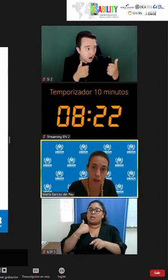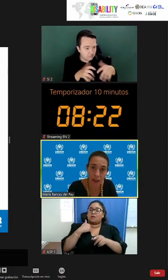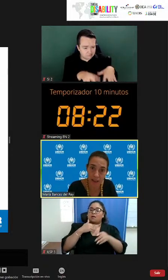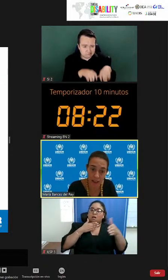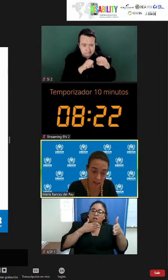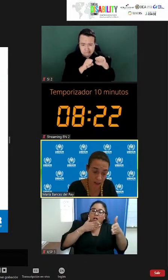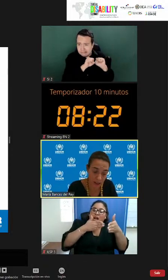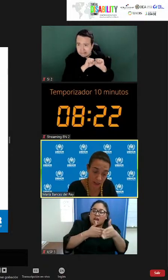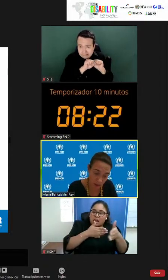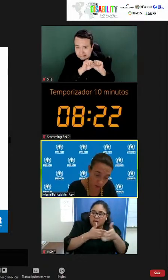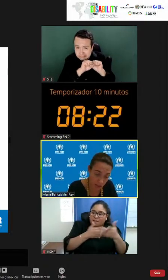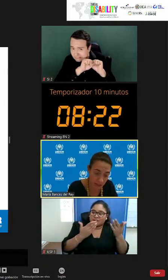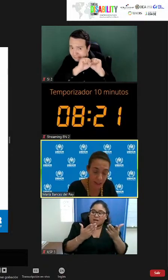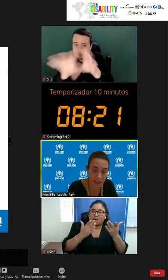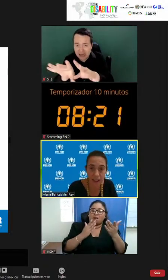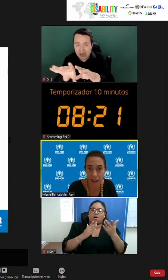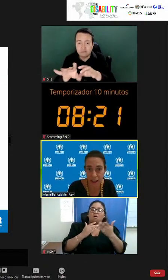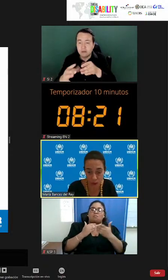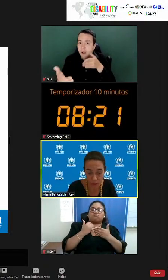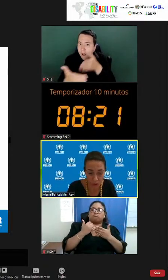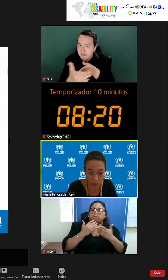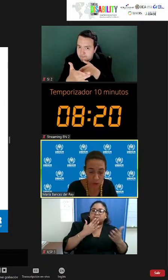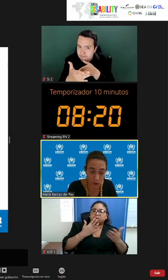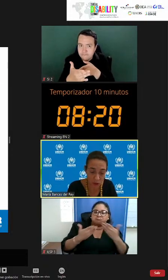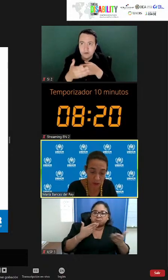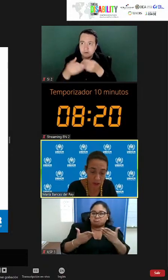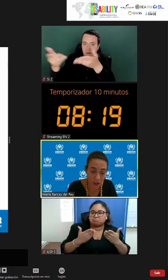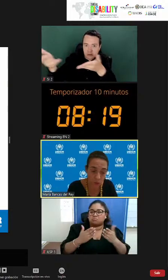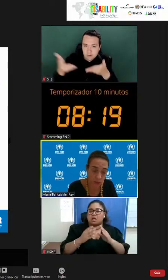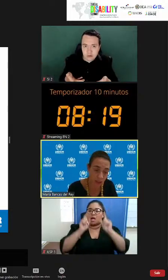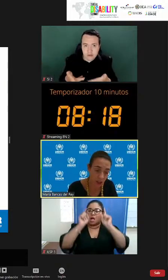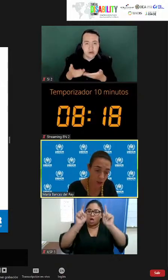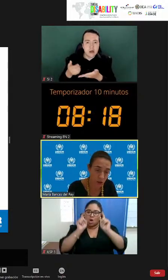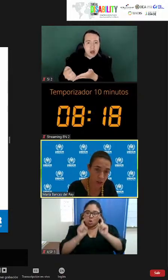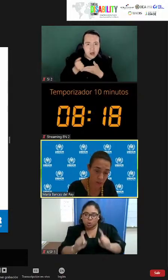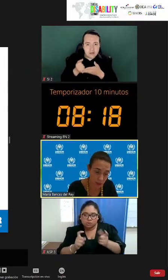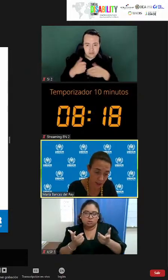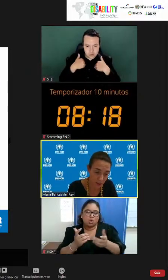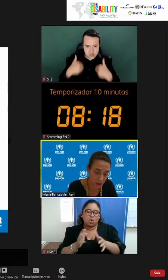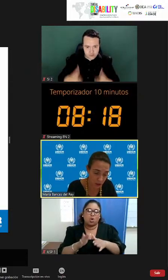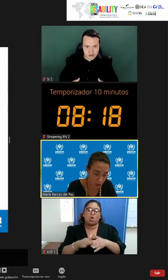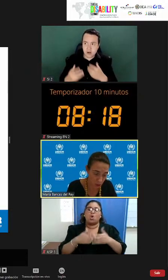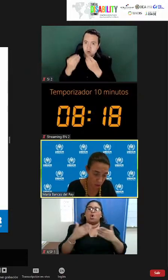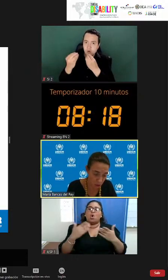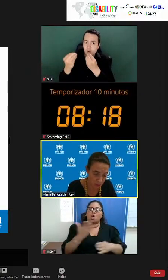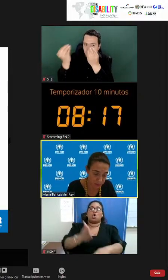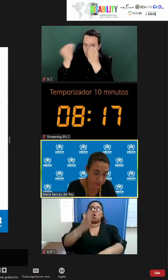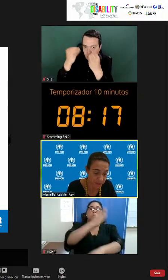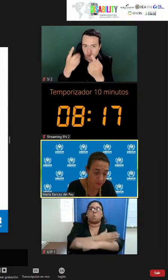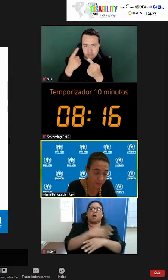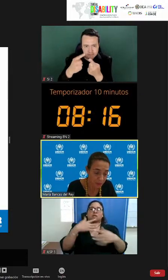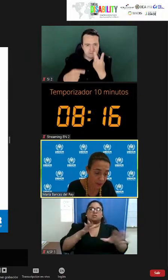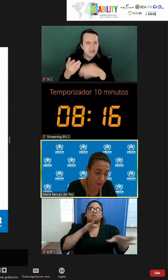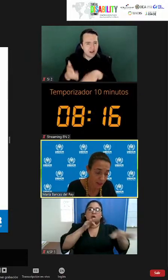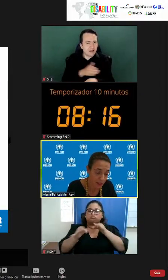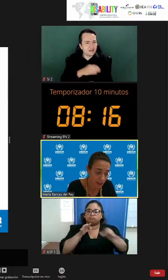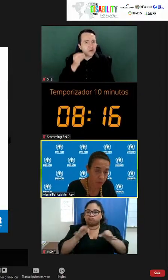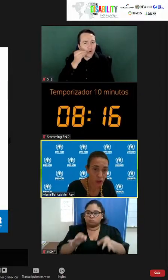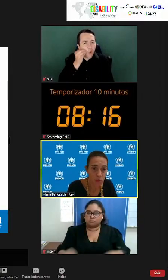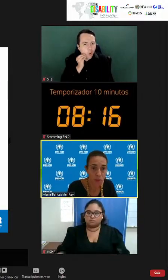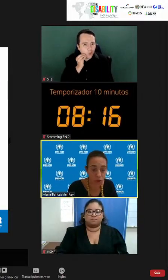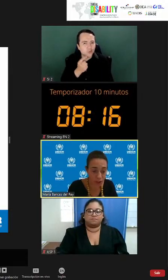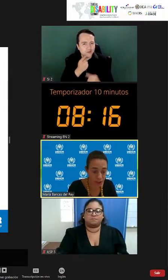forcibly this place say they have limited assistance to livelihoods and economic